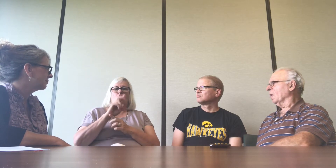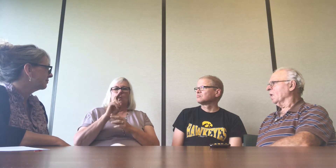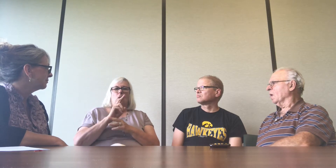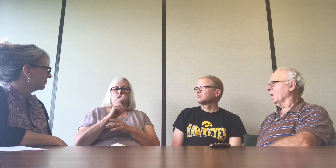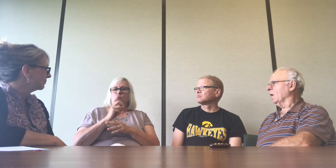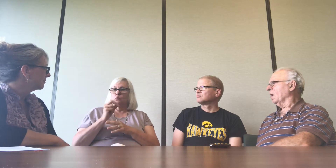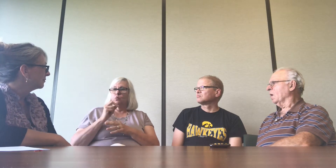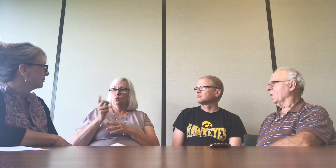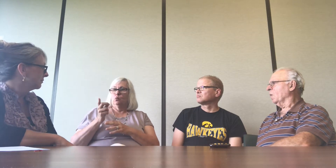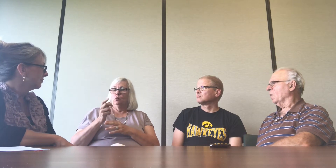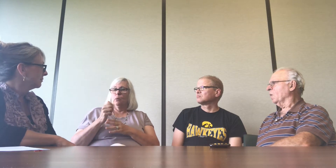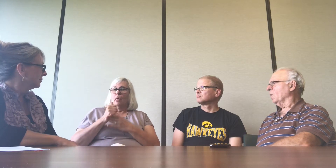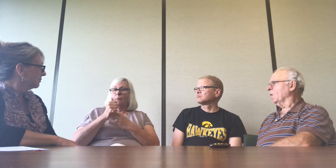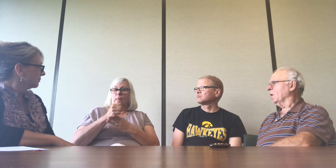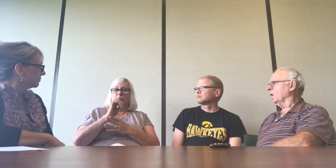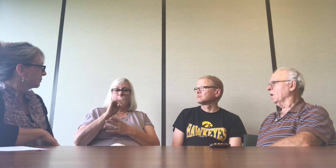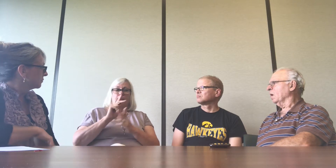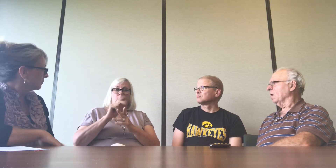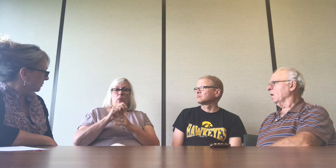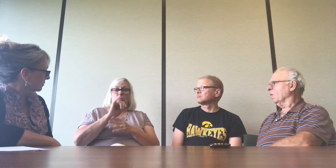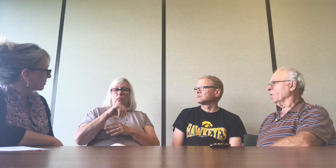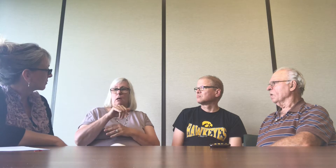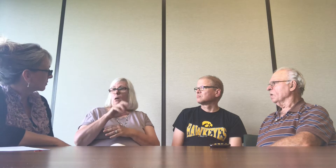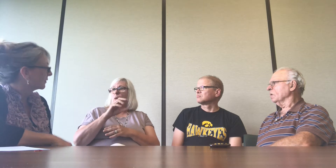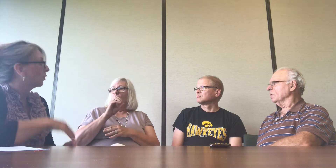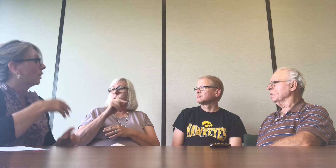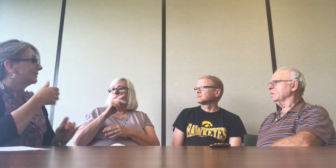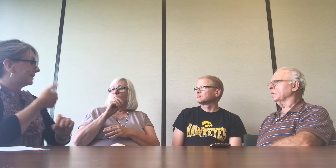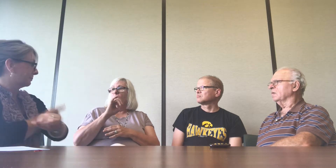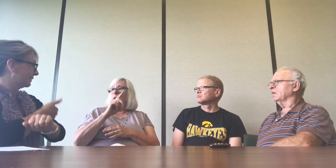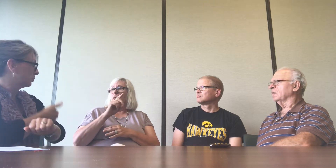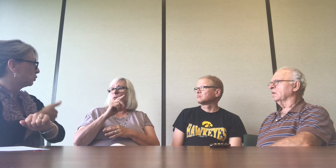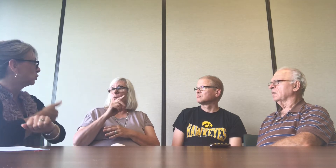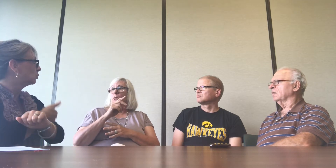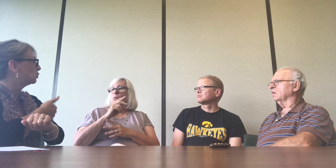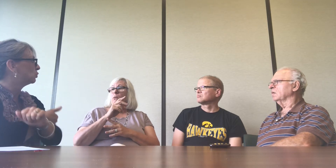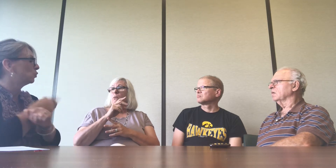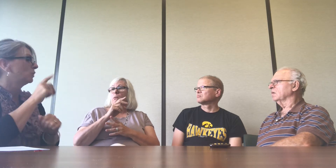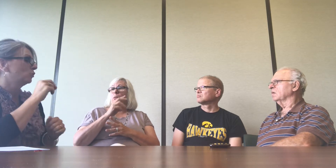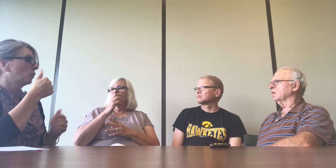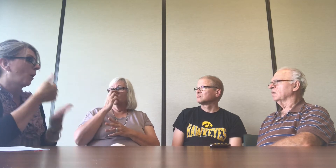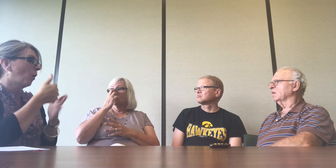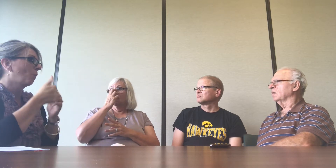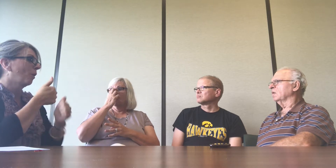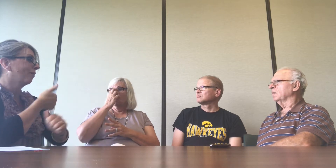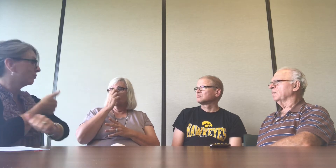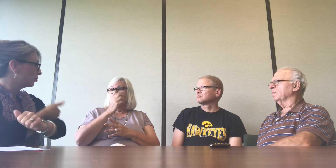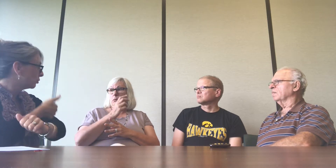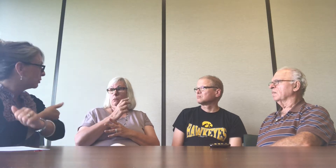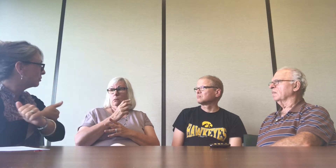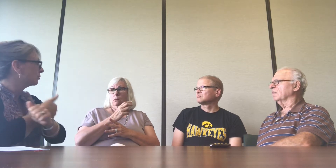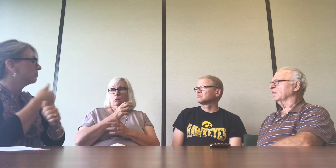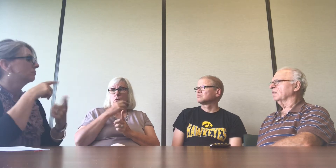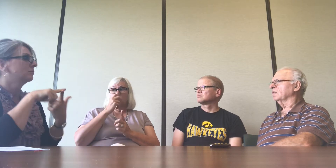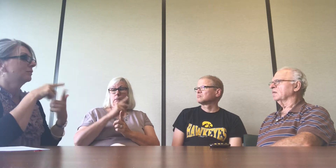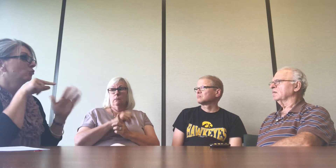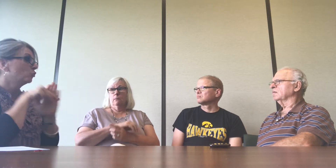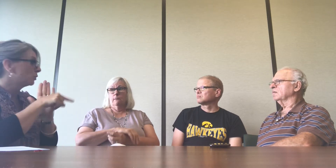if you have a family who is dealing with that, is that something that you can help with? Jennifer,